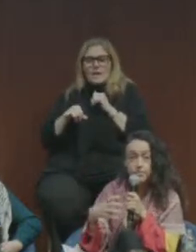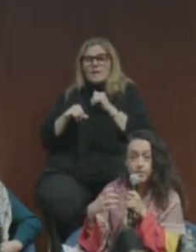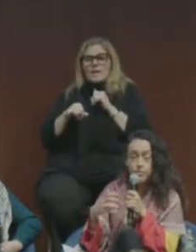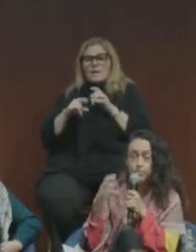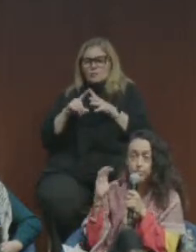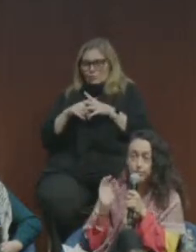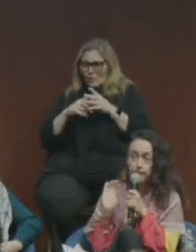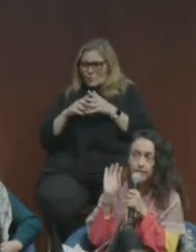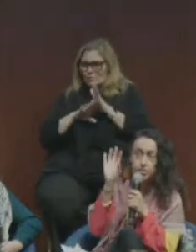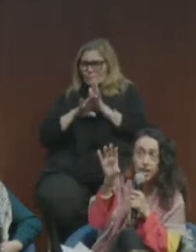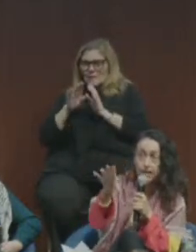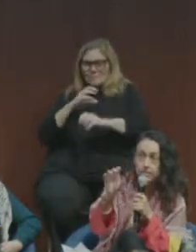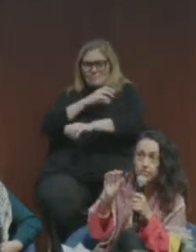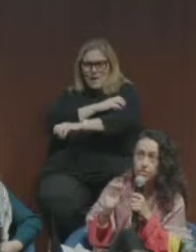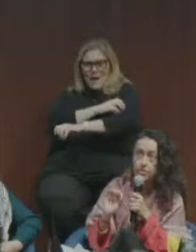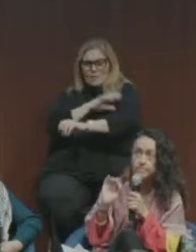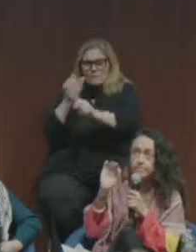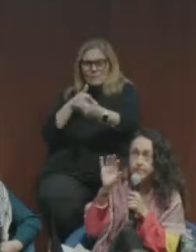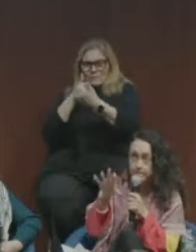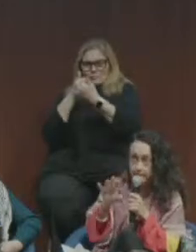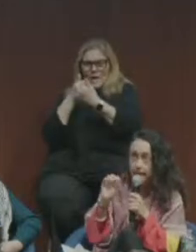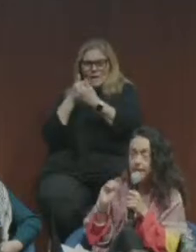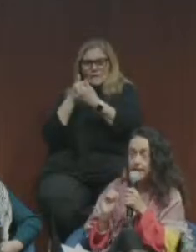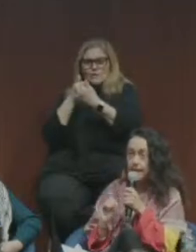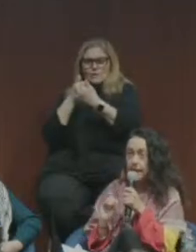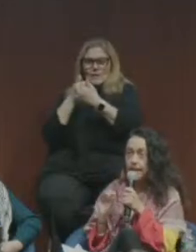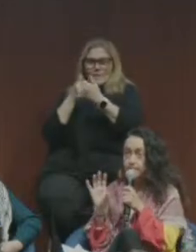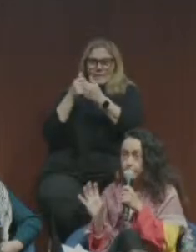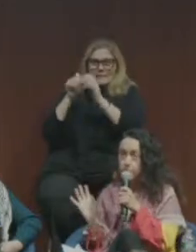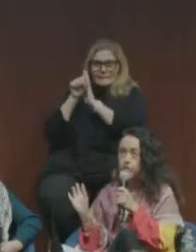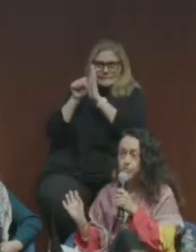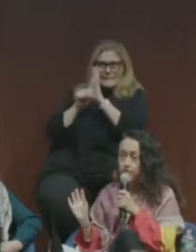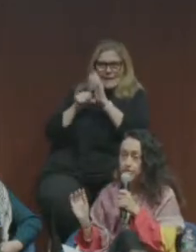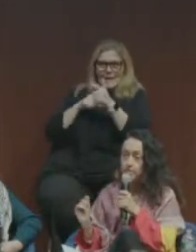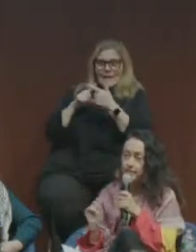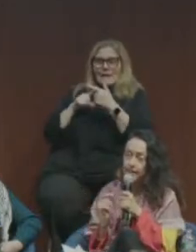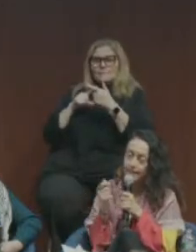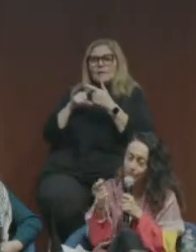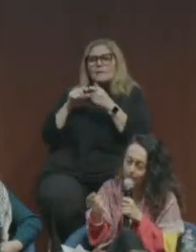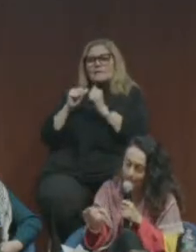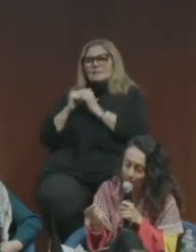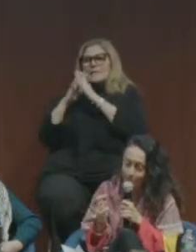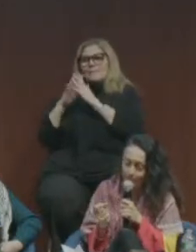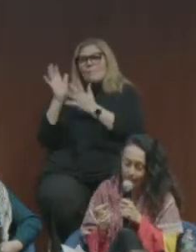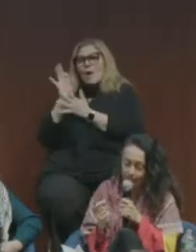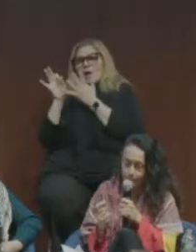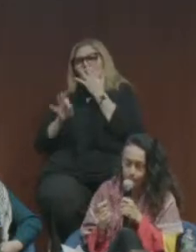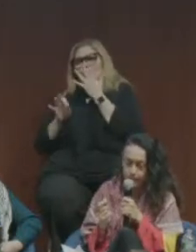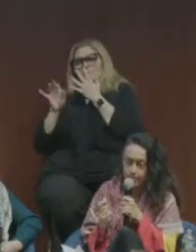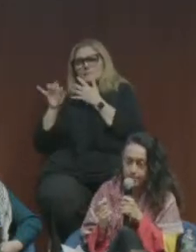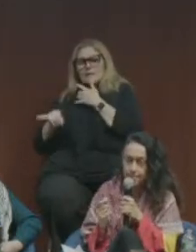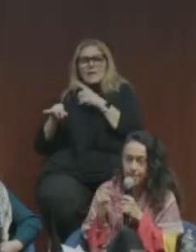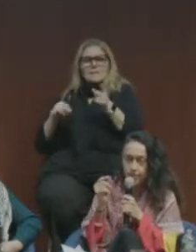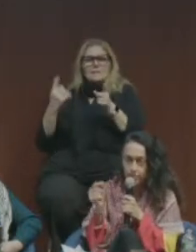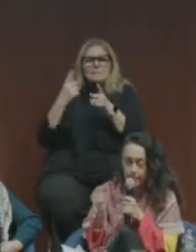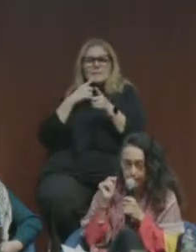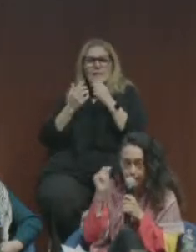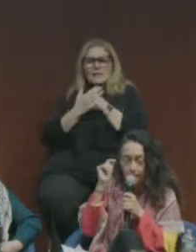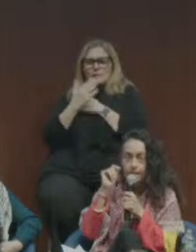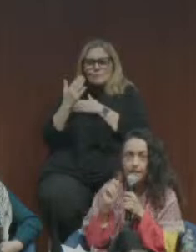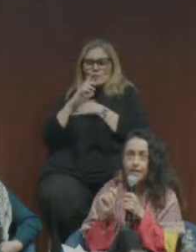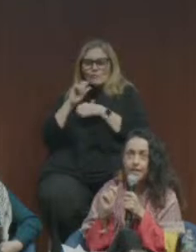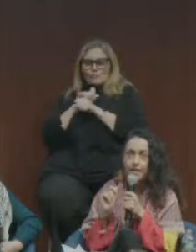from there, start to both kind of challenge the state and build alternatives. And I think one thing you said this morning, Titi, that